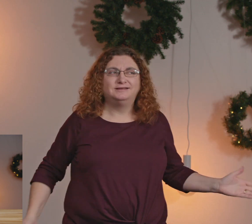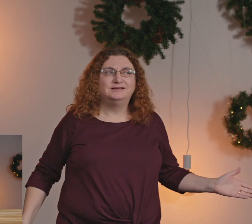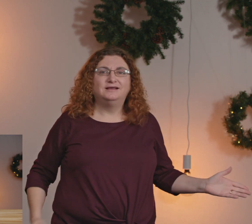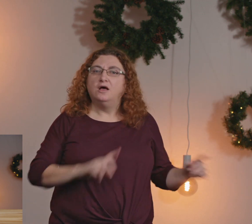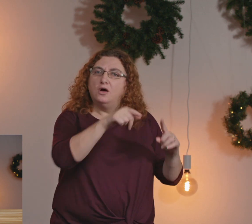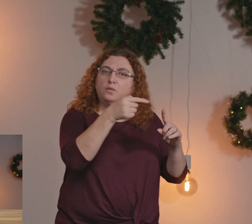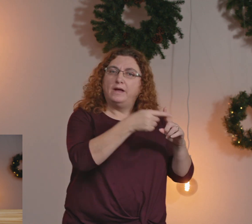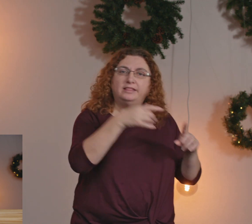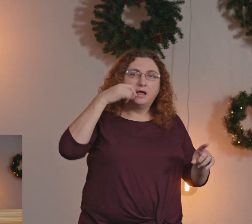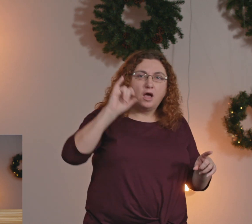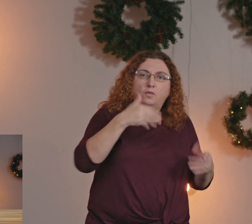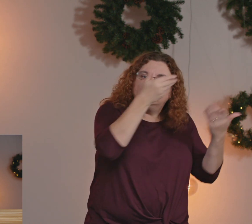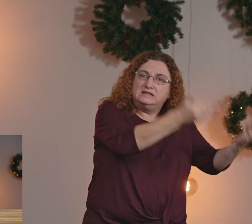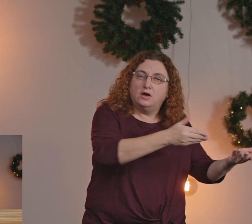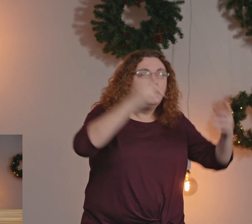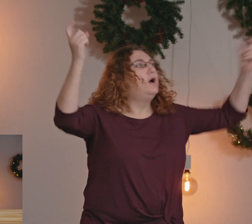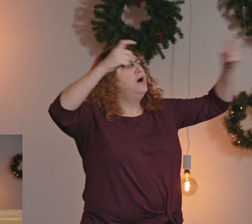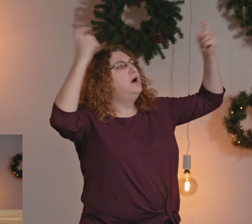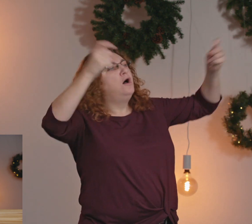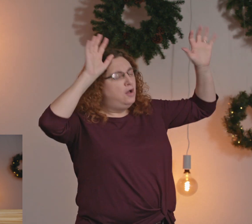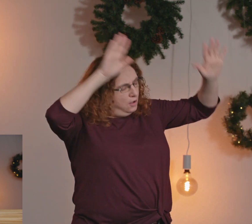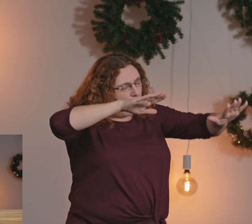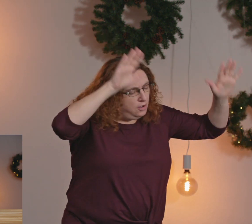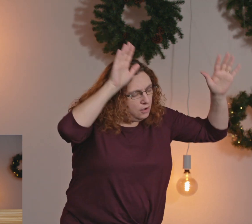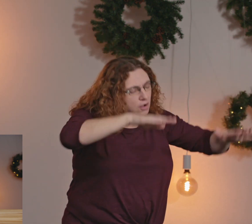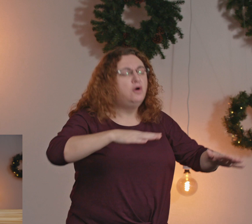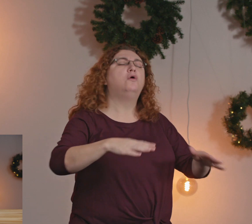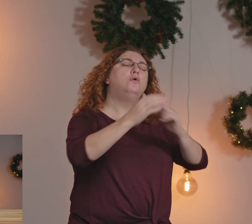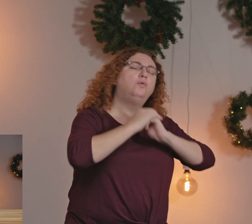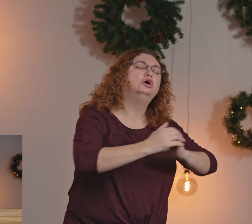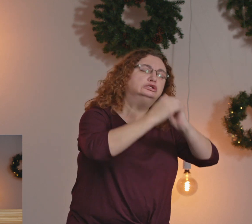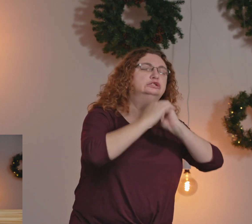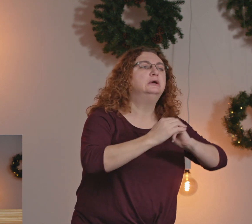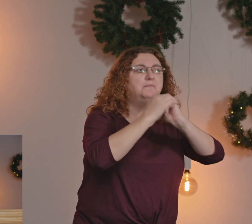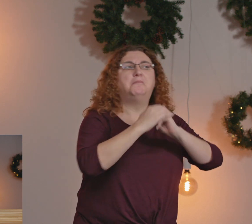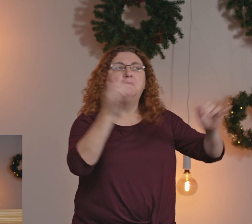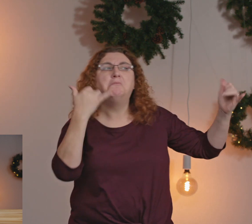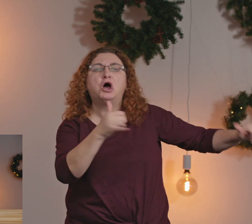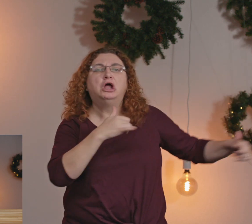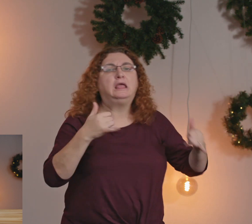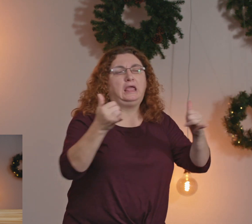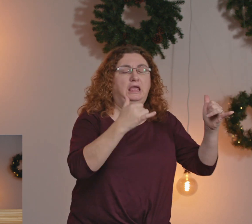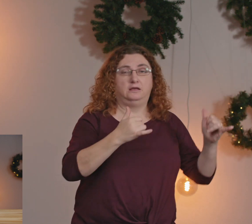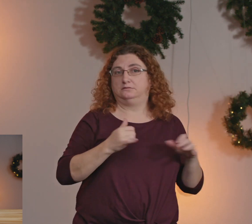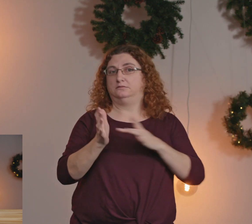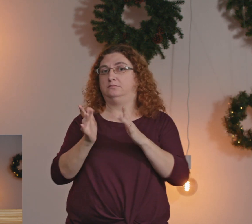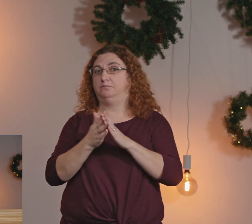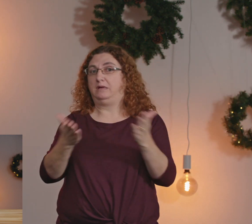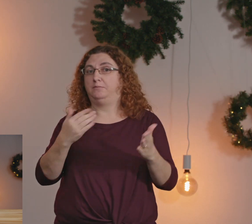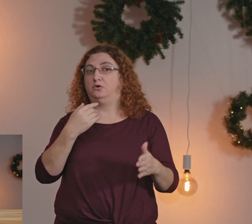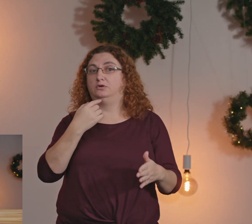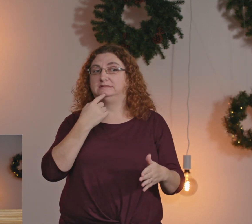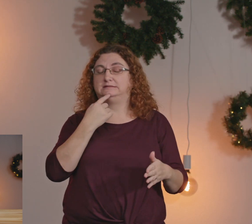calf was there, they started to celebrate the calf, dancing around it, and engaging in what the Bible calls revelry.